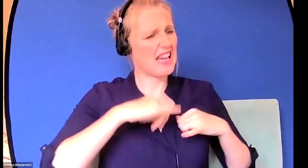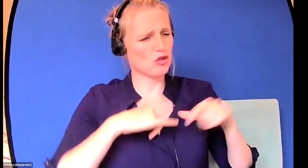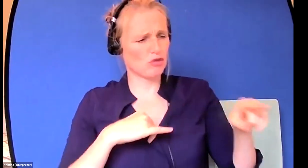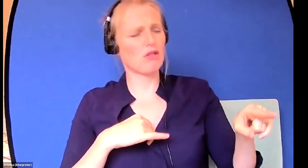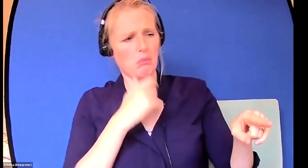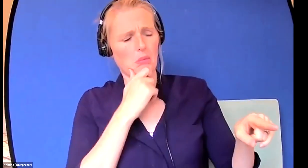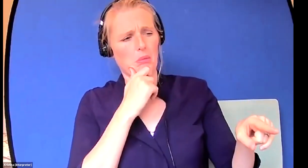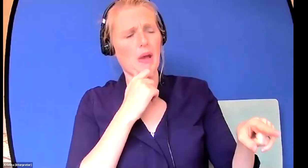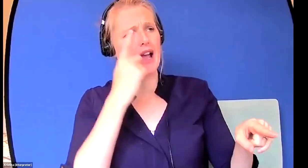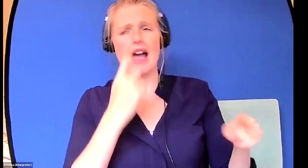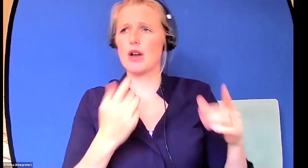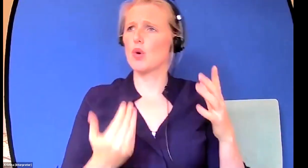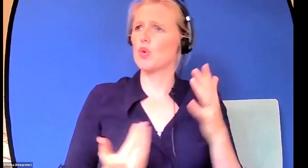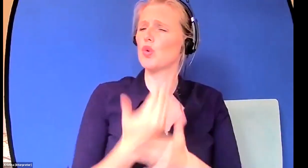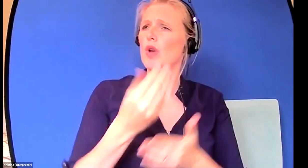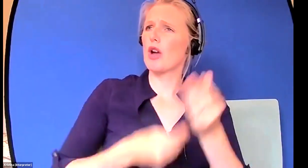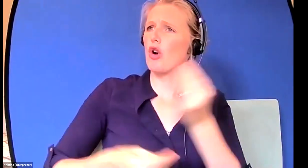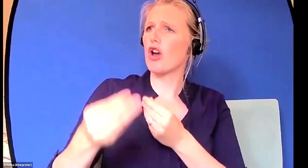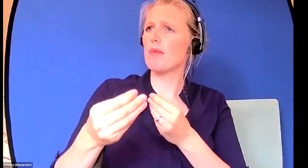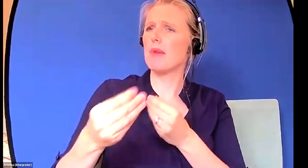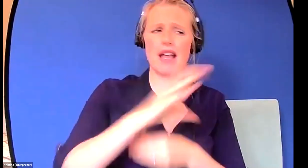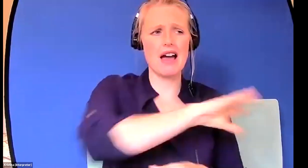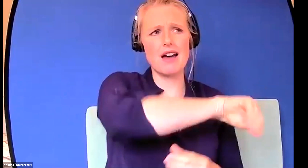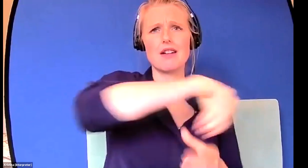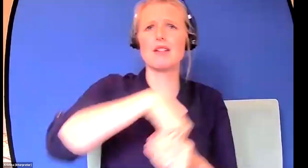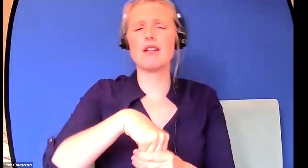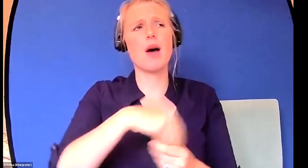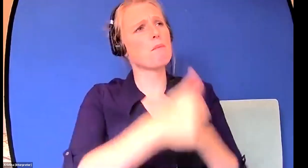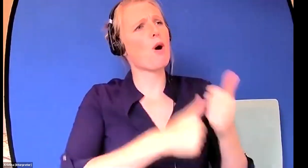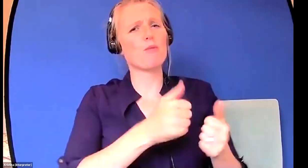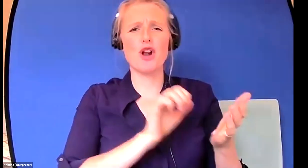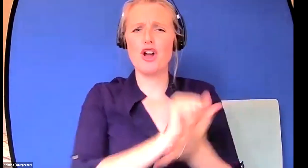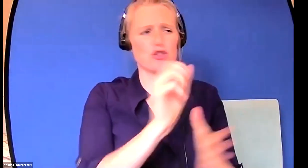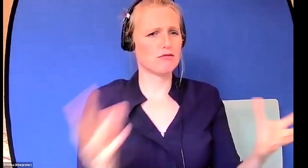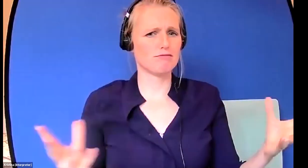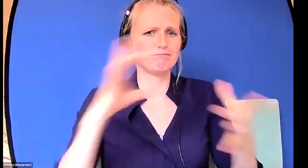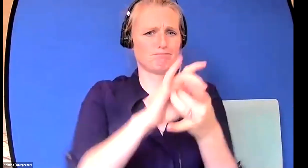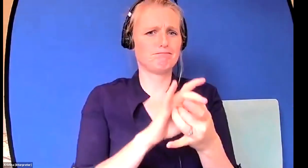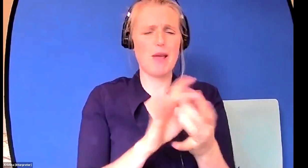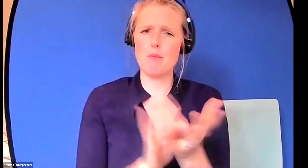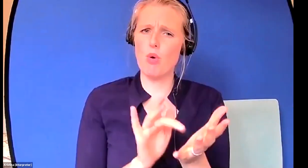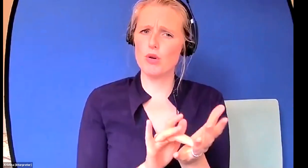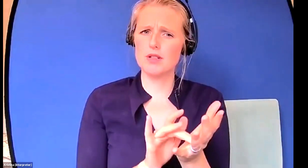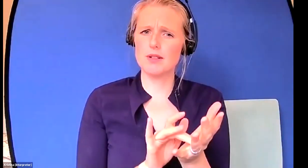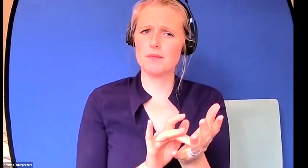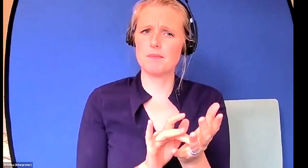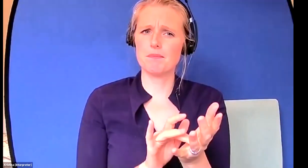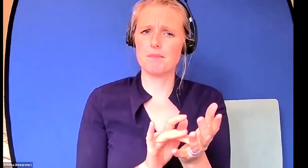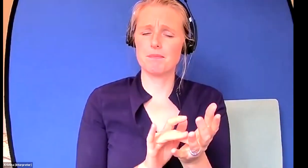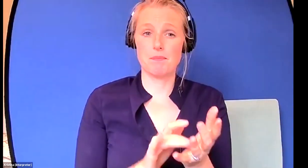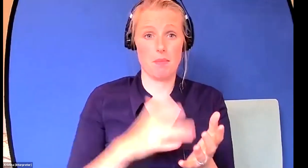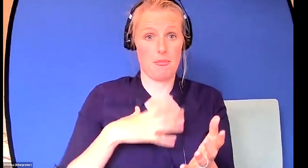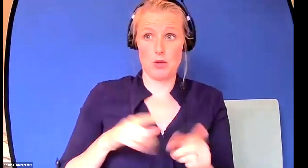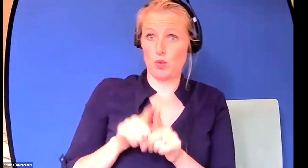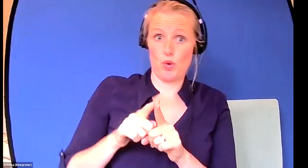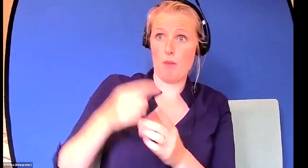the new informational economy with popular culture, local popular culture, and with radical and democratic politics